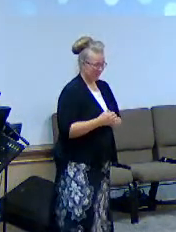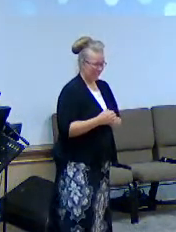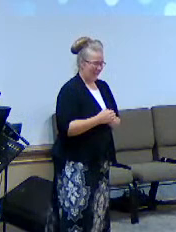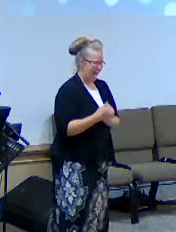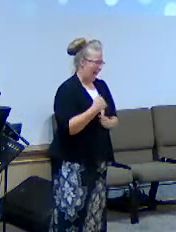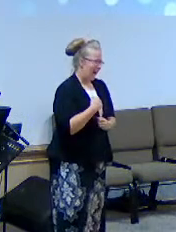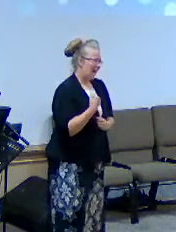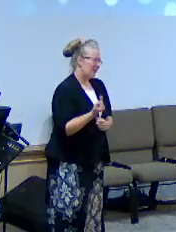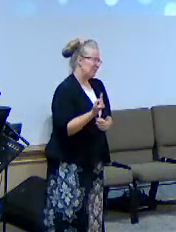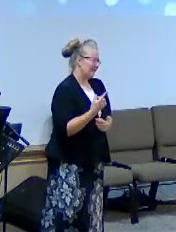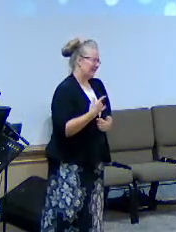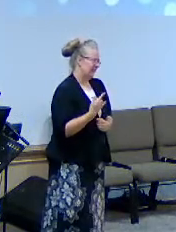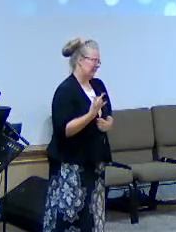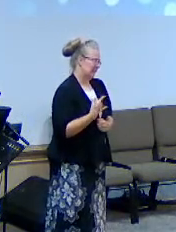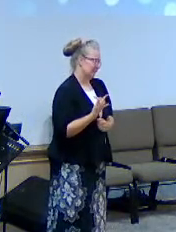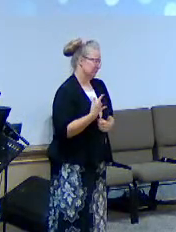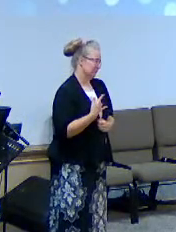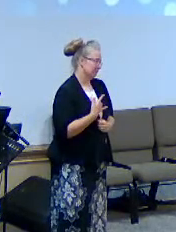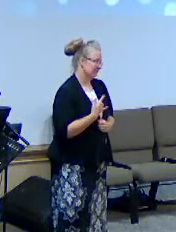I just.